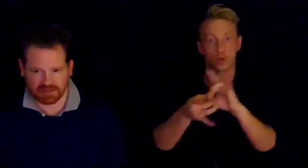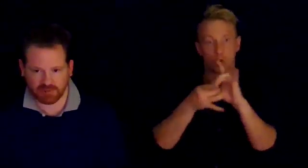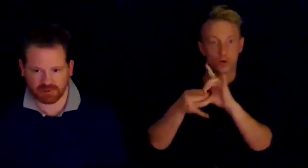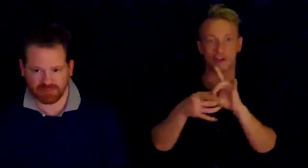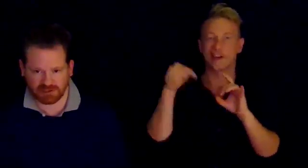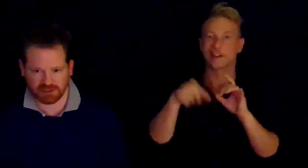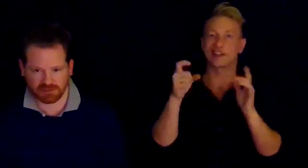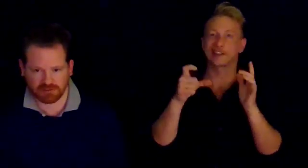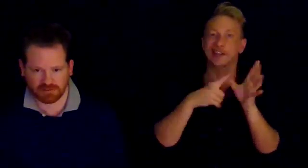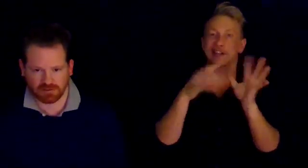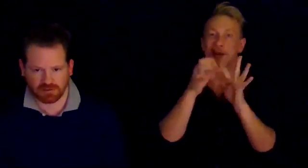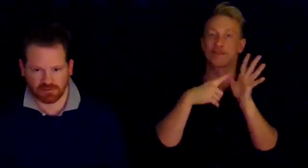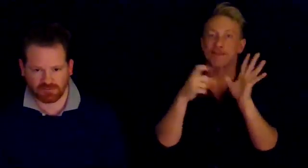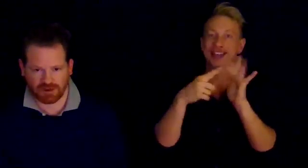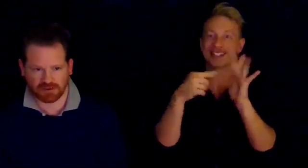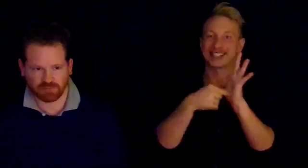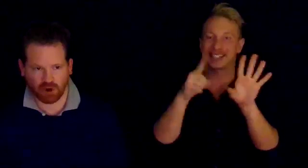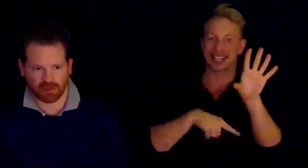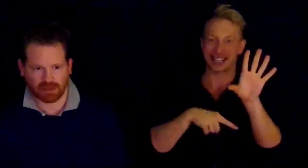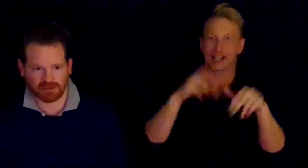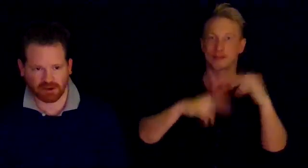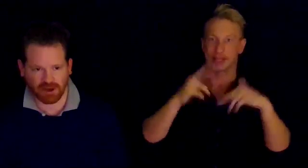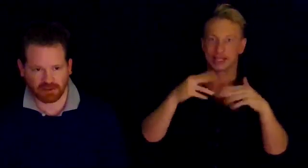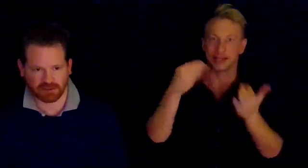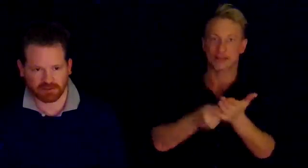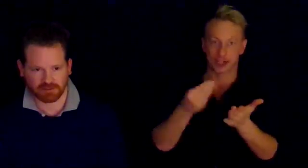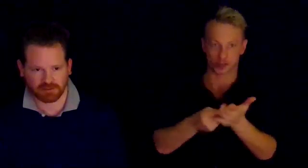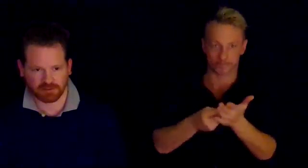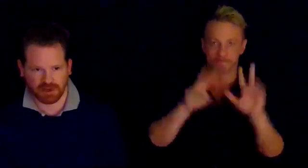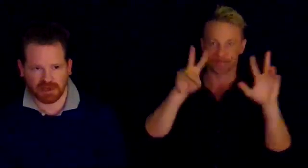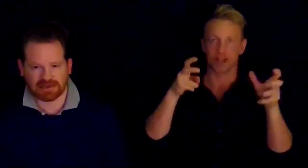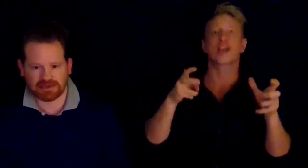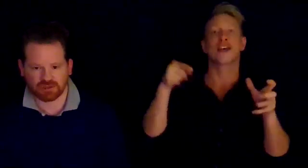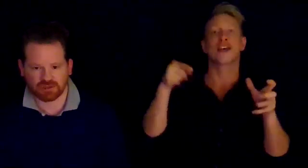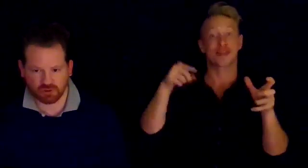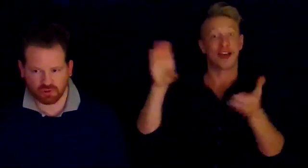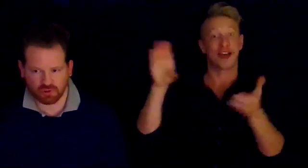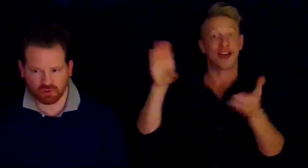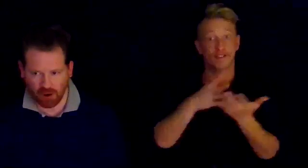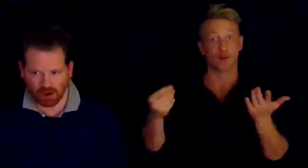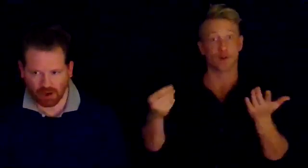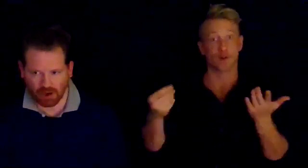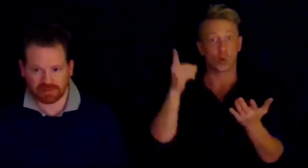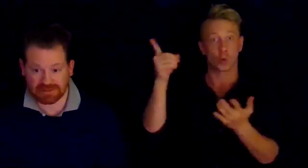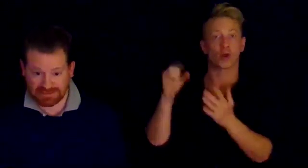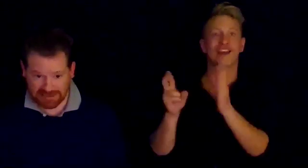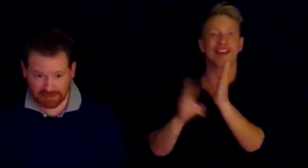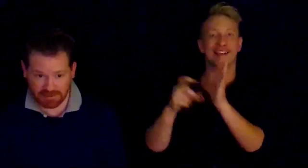a capacity building budget funded by NDIA. It is to